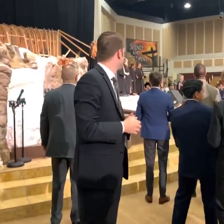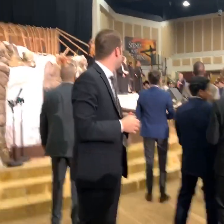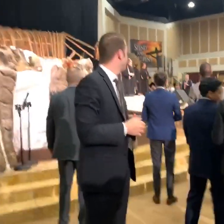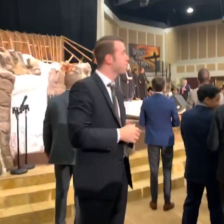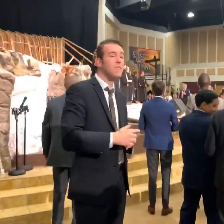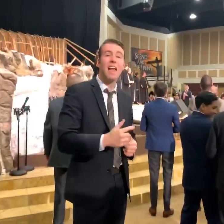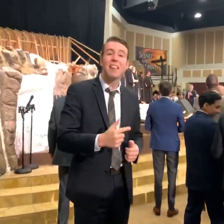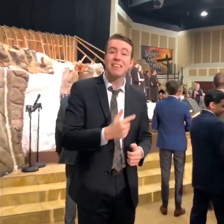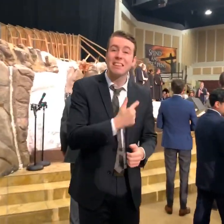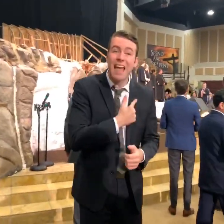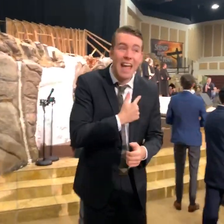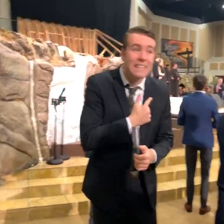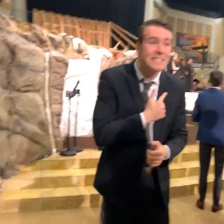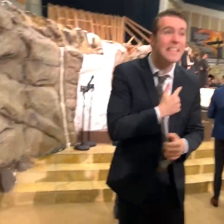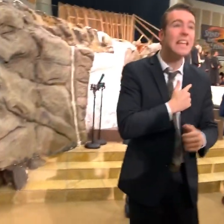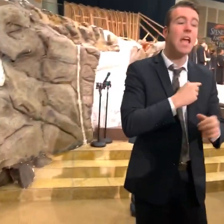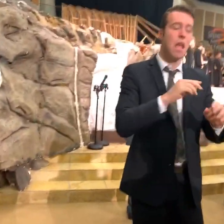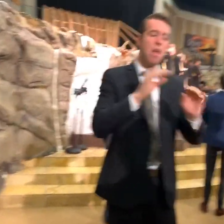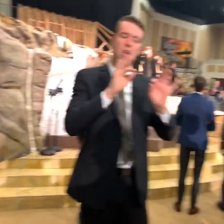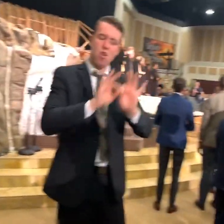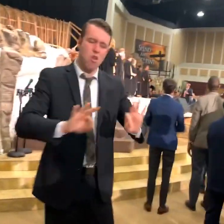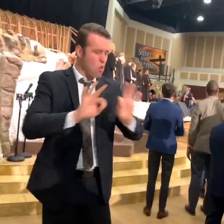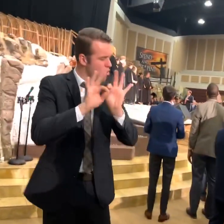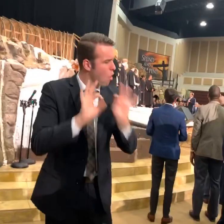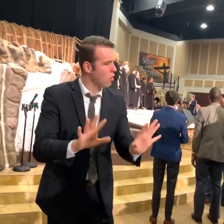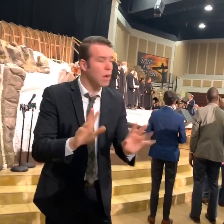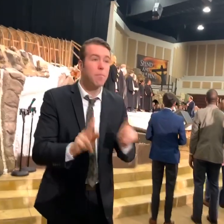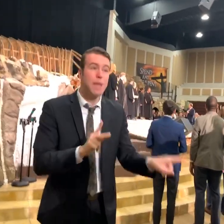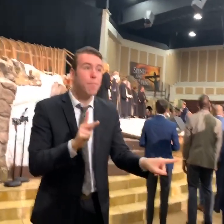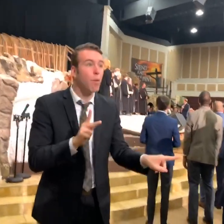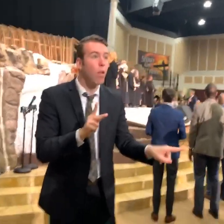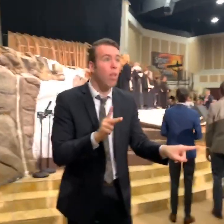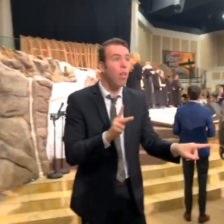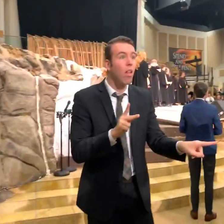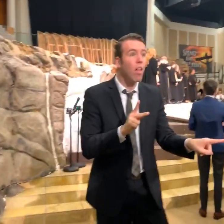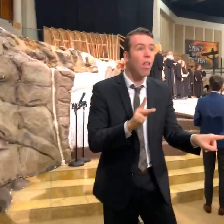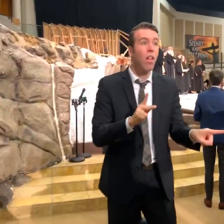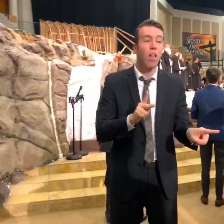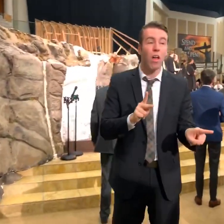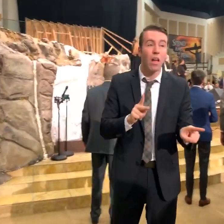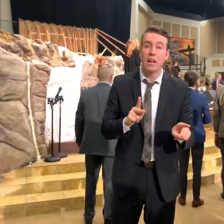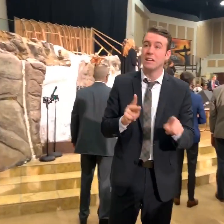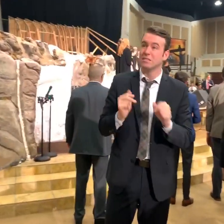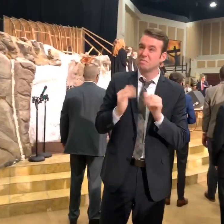Lazy, no good people don't build all this.